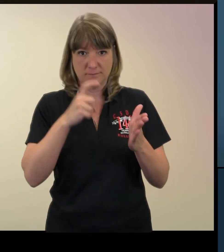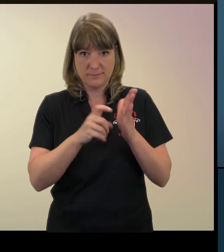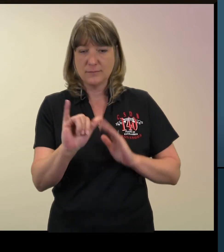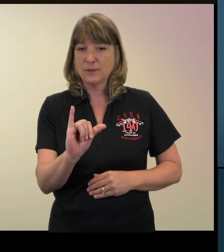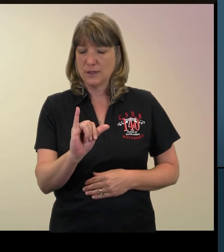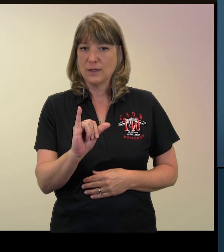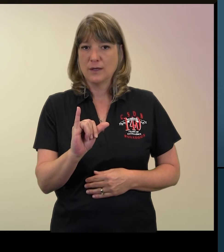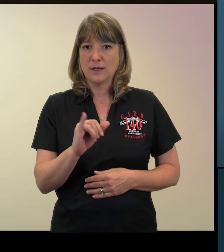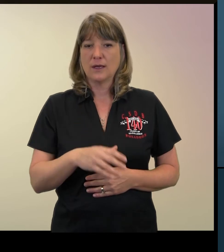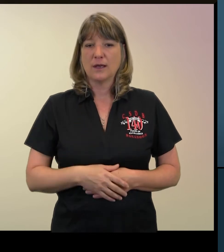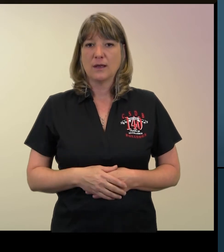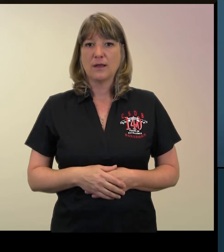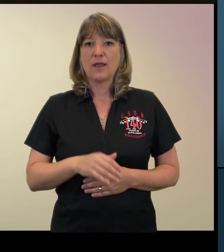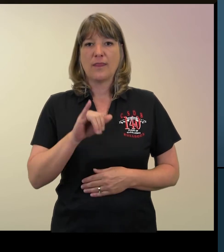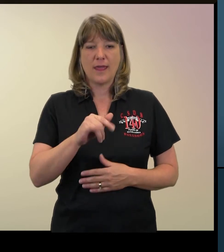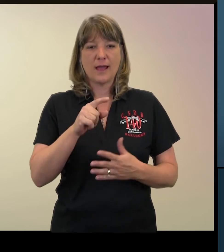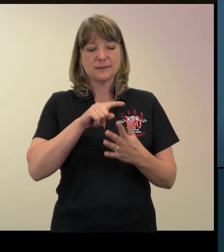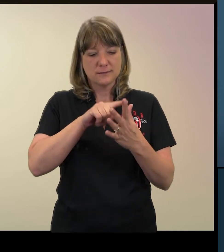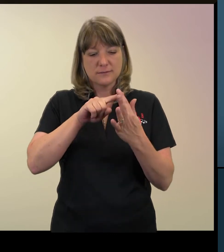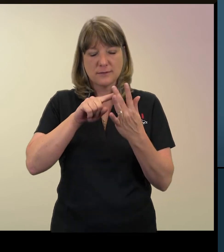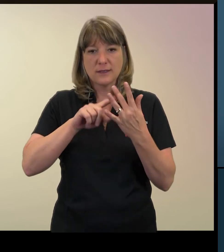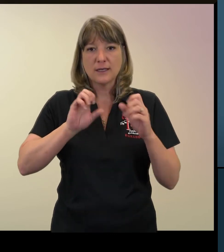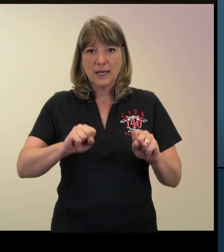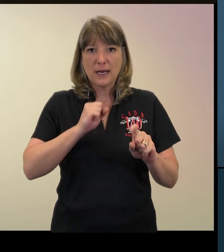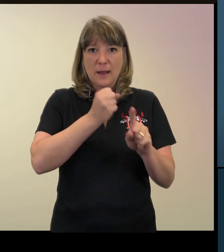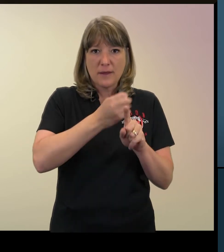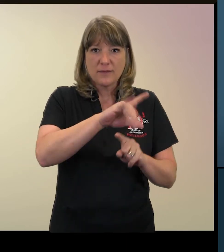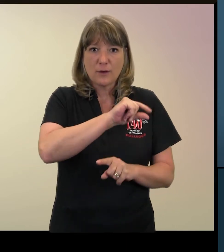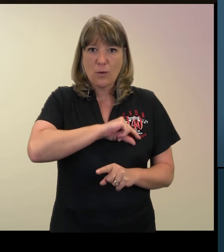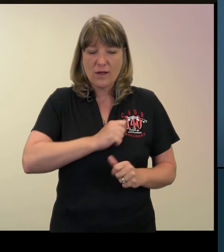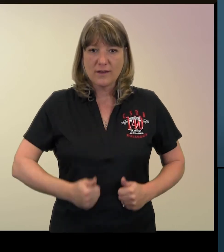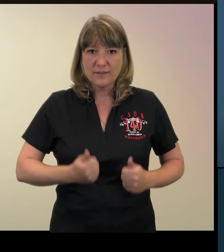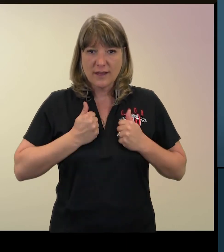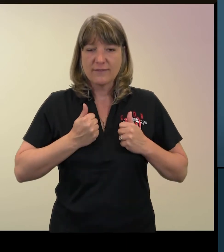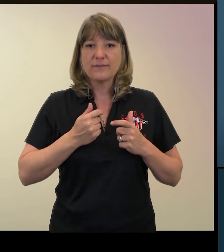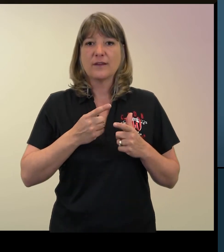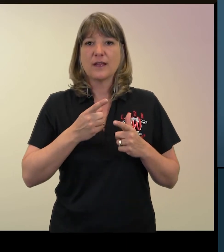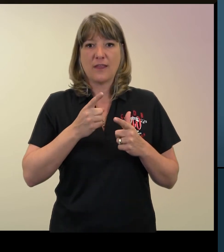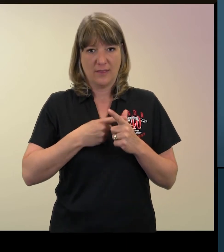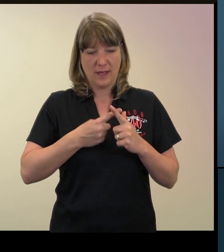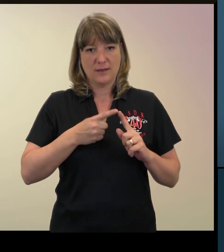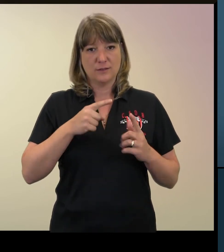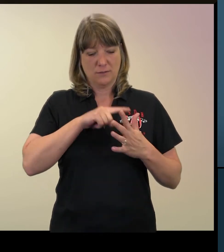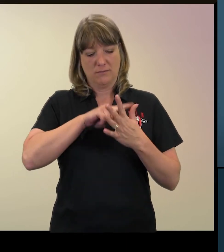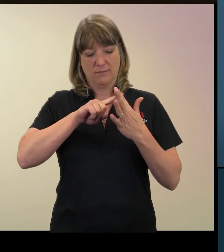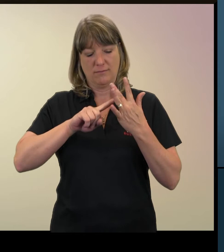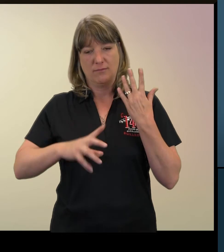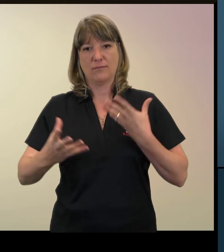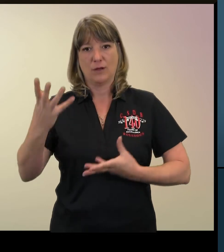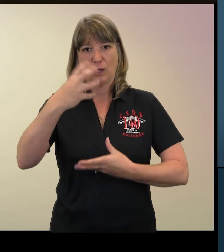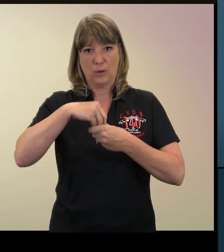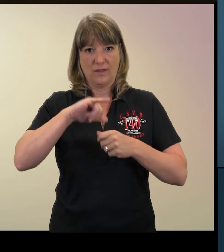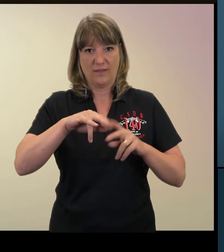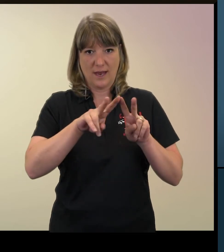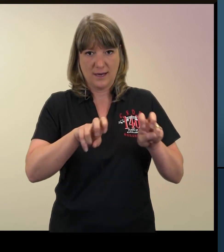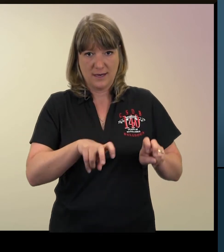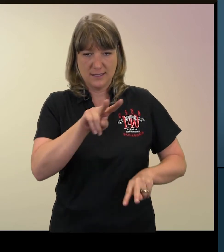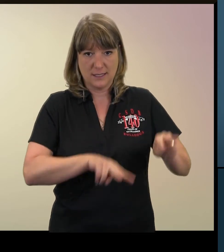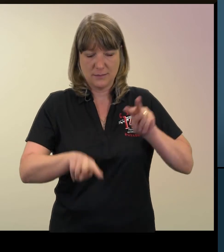And so, again, these are components that can impact the child's quality of life, so they must be included in the